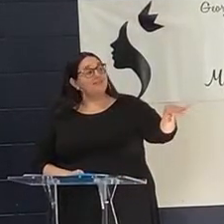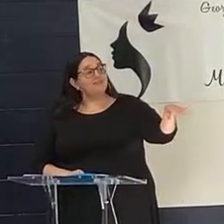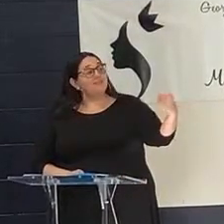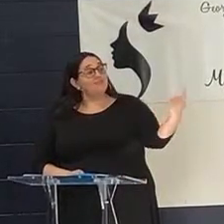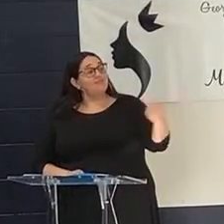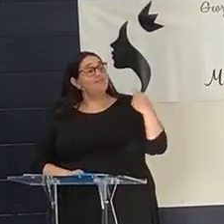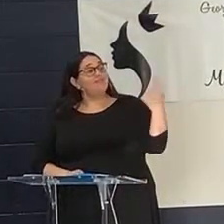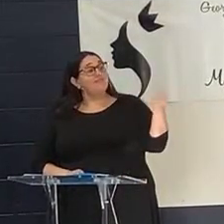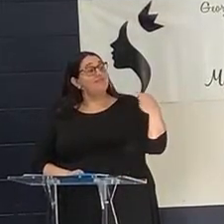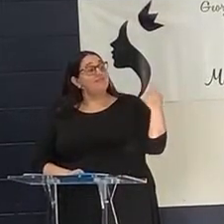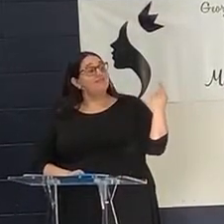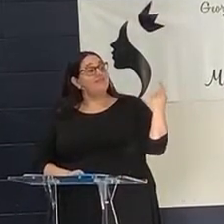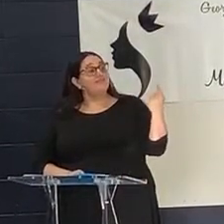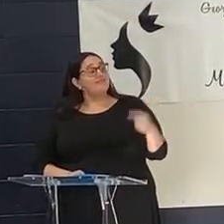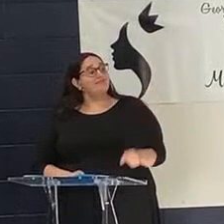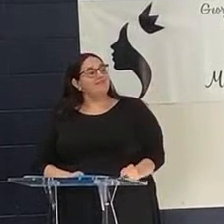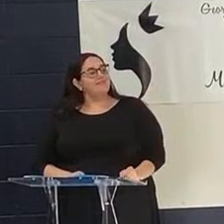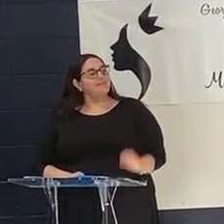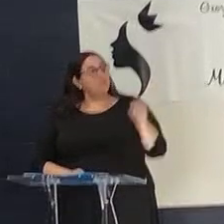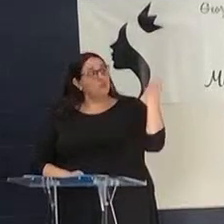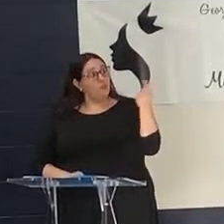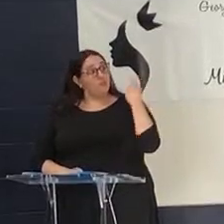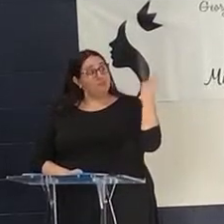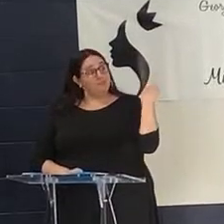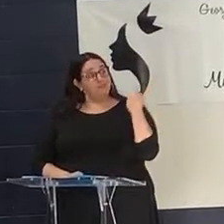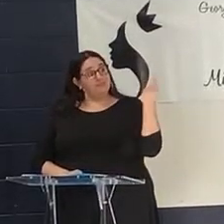Girls, if you wouldn't mind, could you turn around for us?